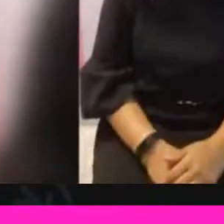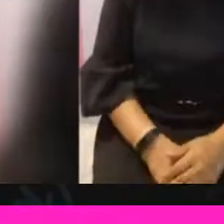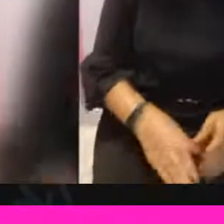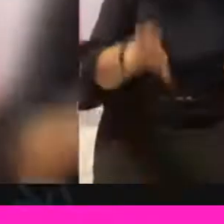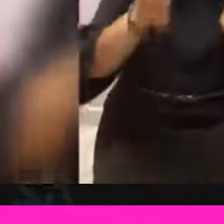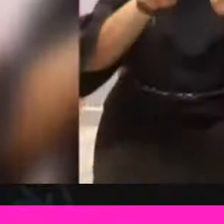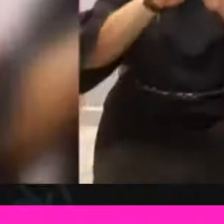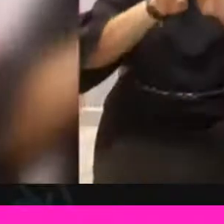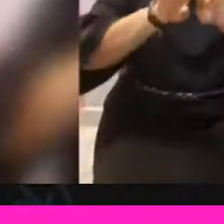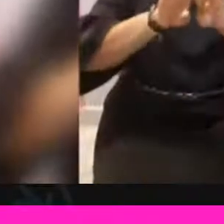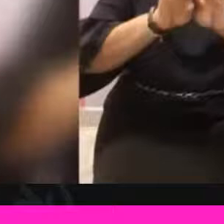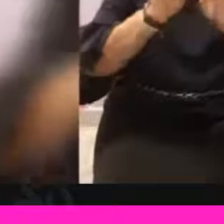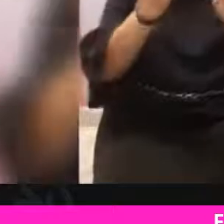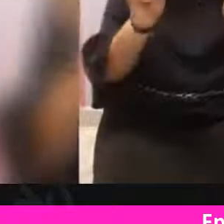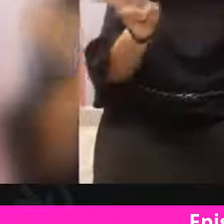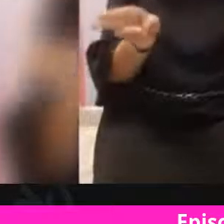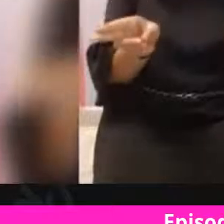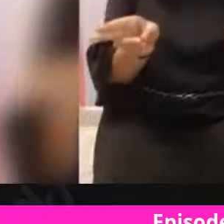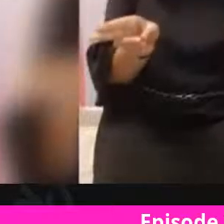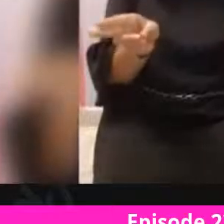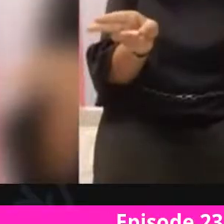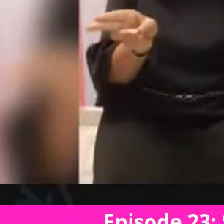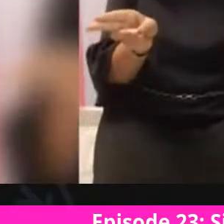papan hitam,